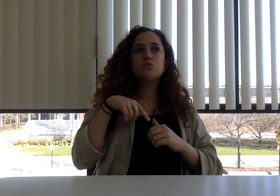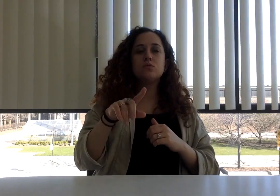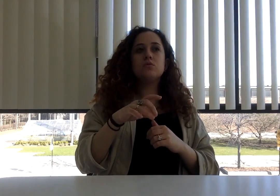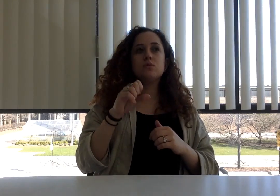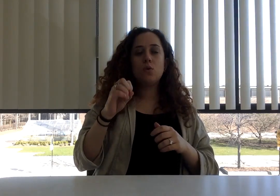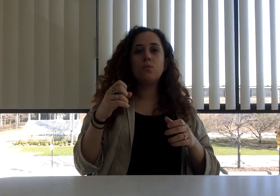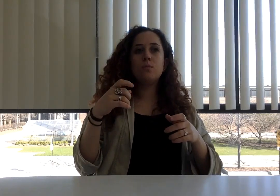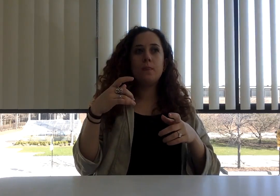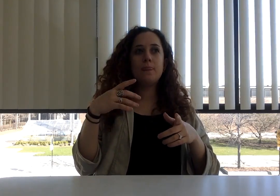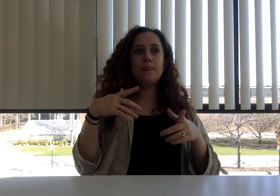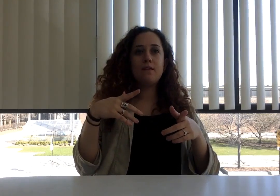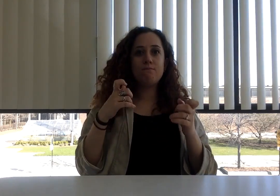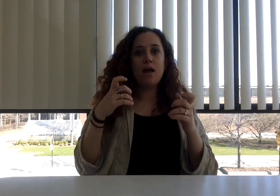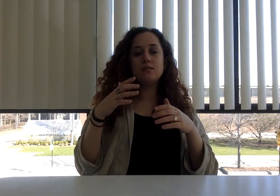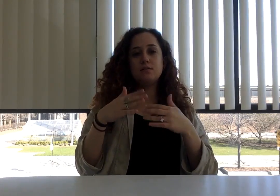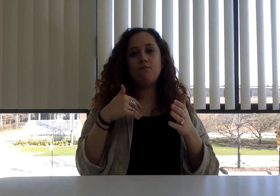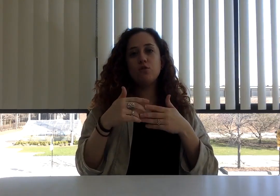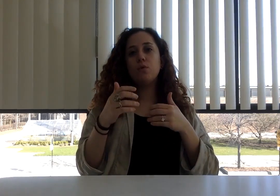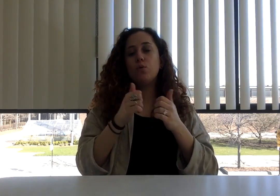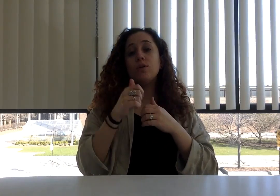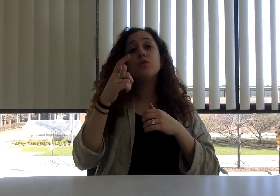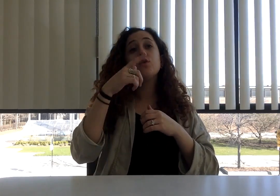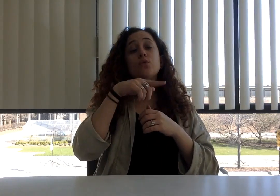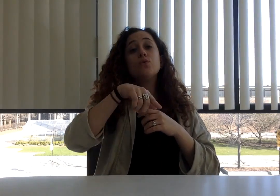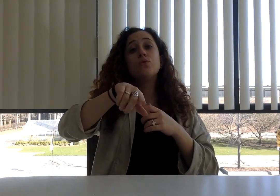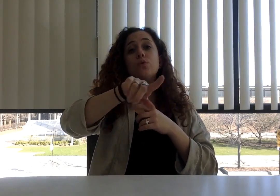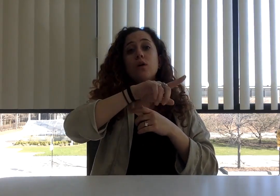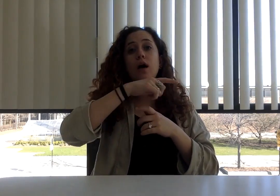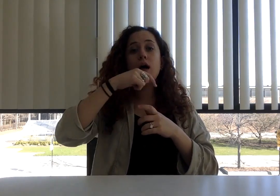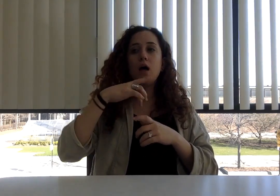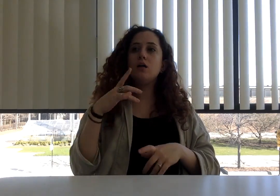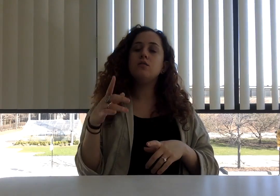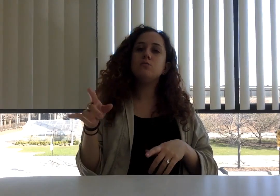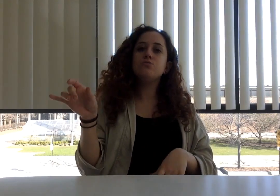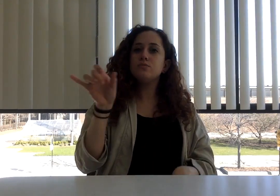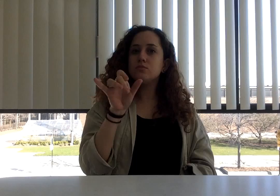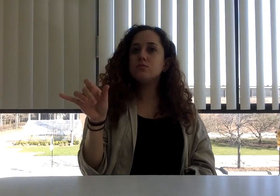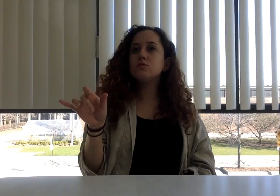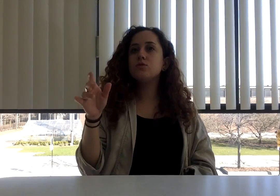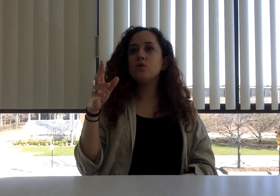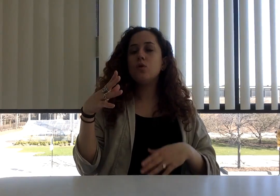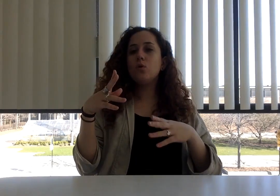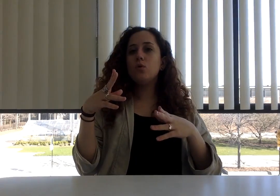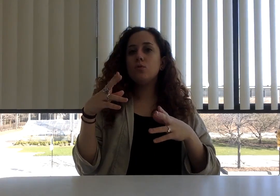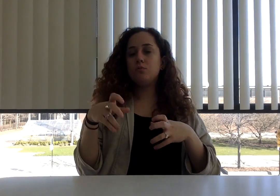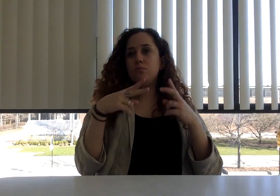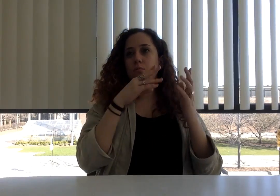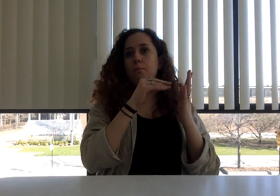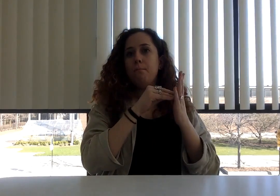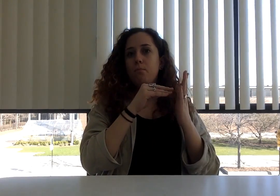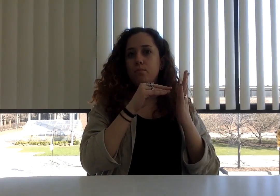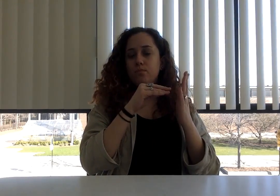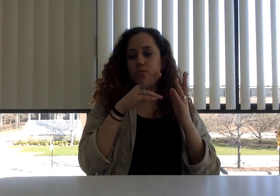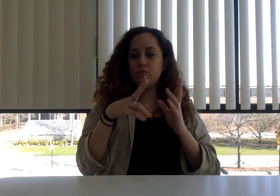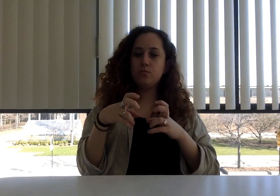for you. I will also post this to Edline so you guys will have it to look at.